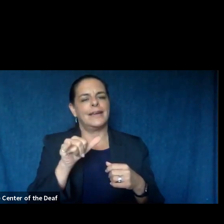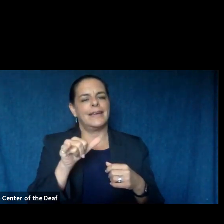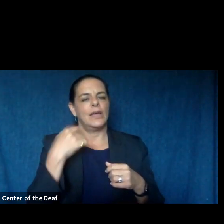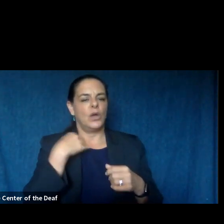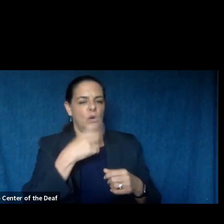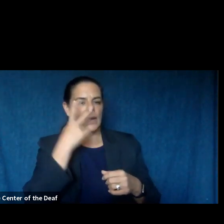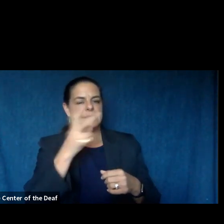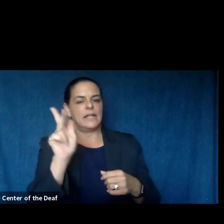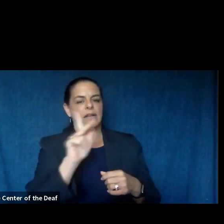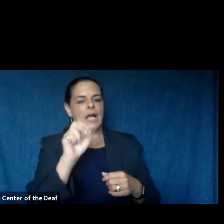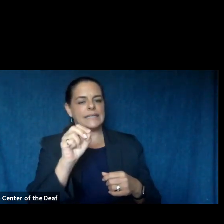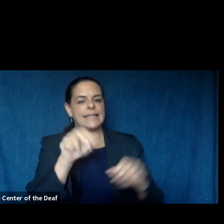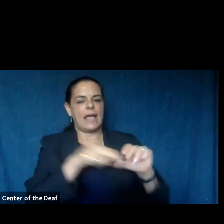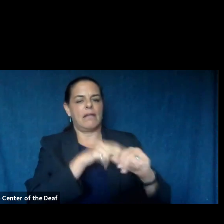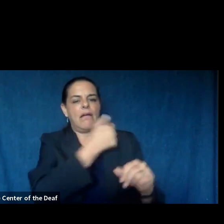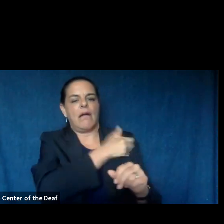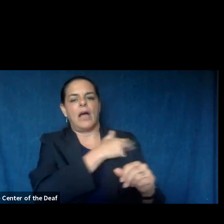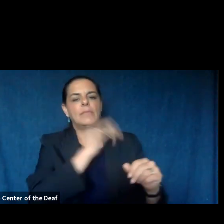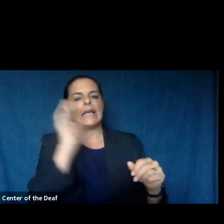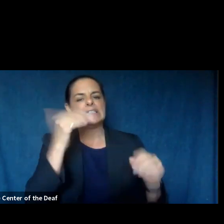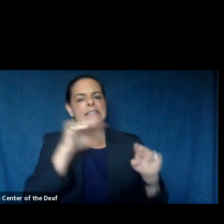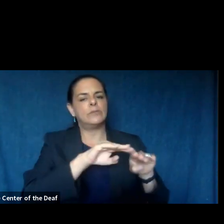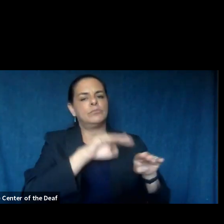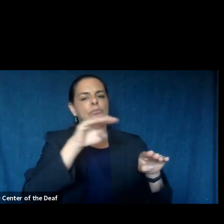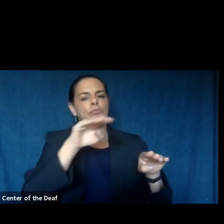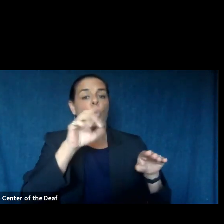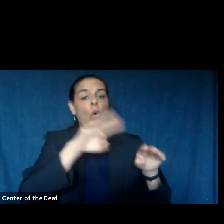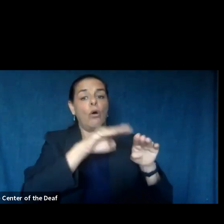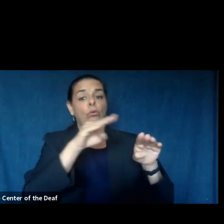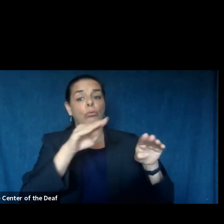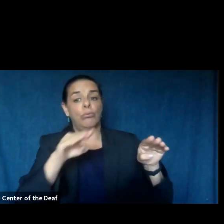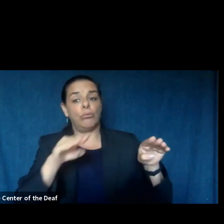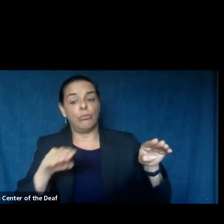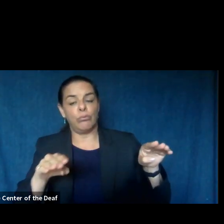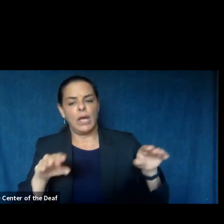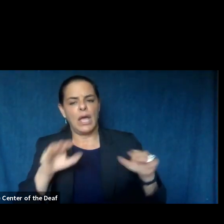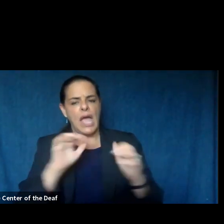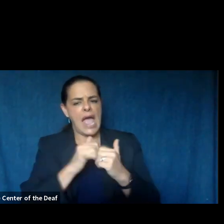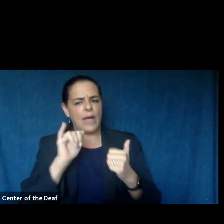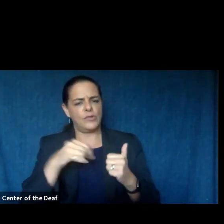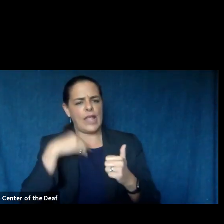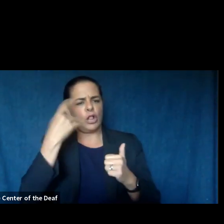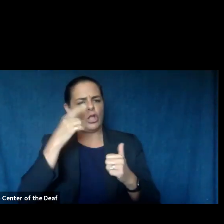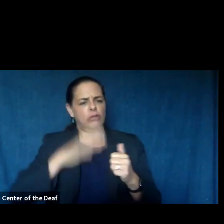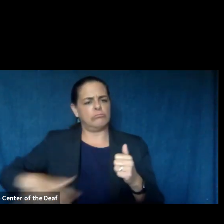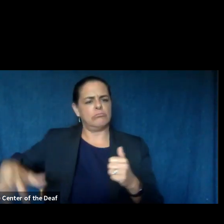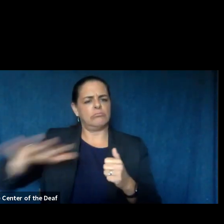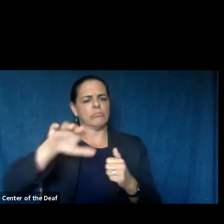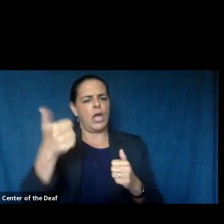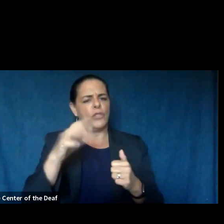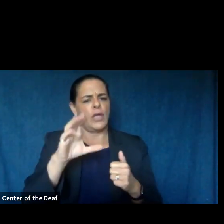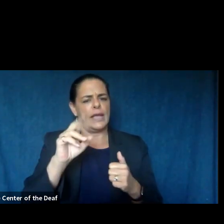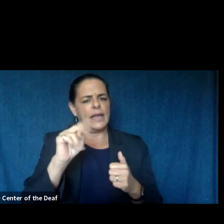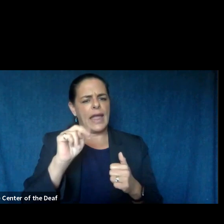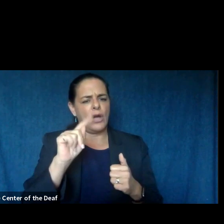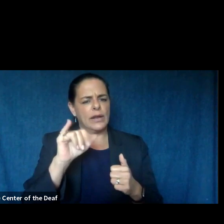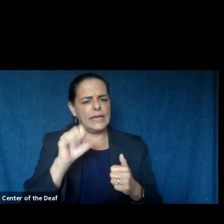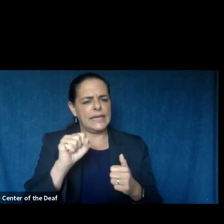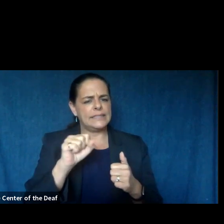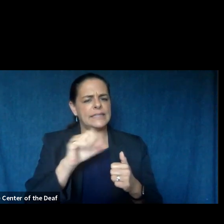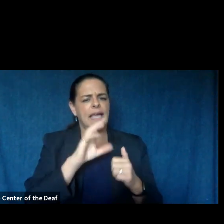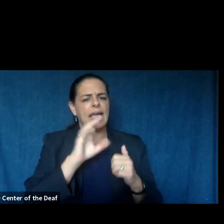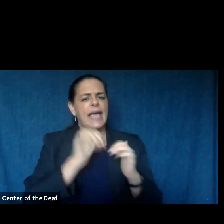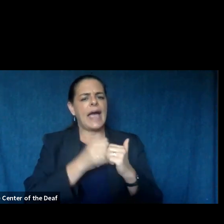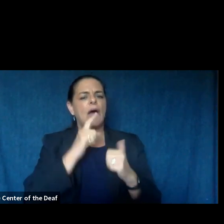Knox County hospitalizations seem to stabilize or trend down. How does that look for the surrounding more rural counties? And how do